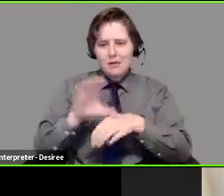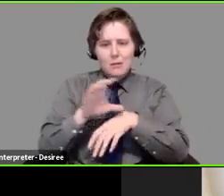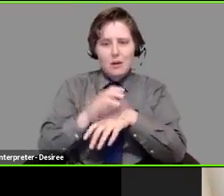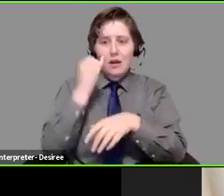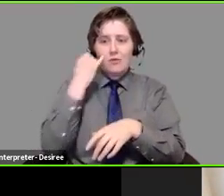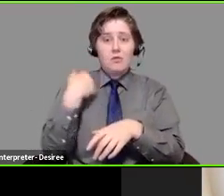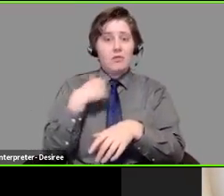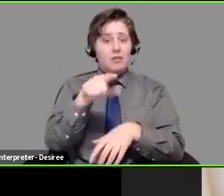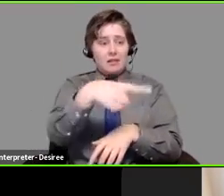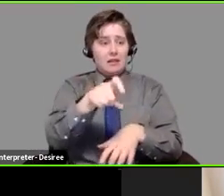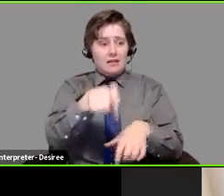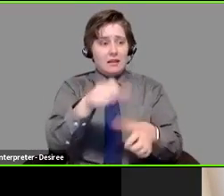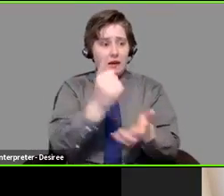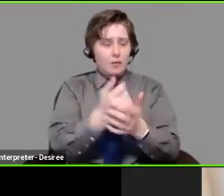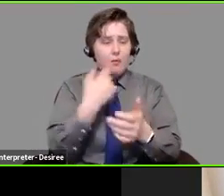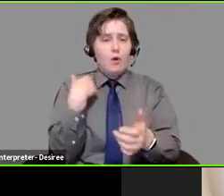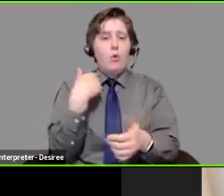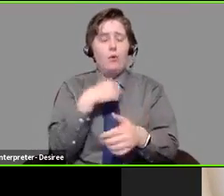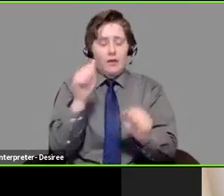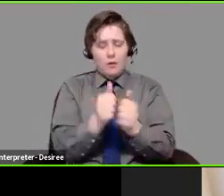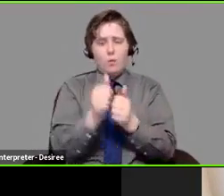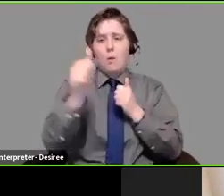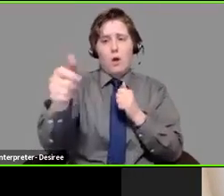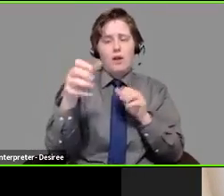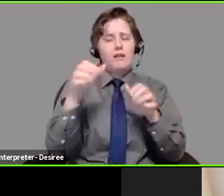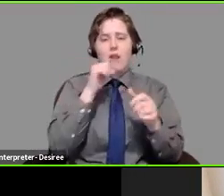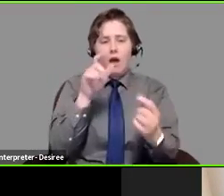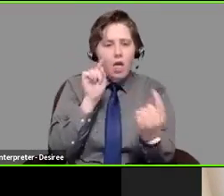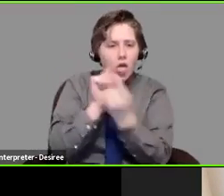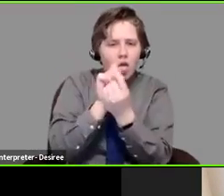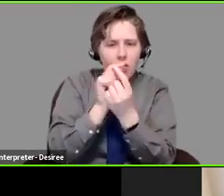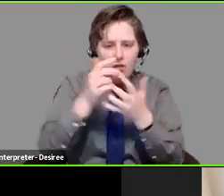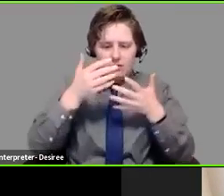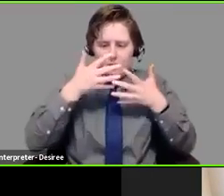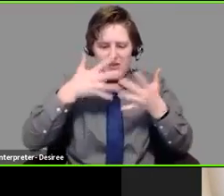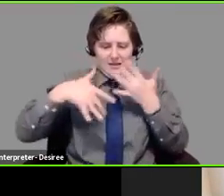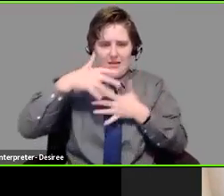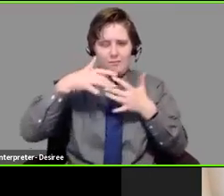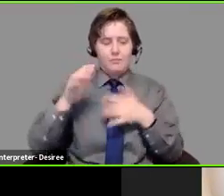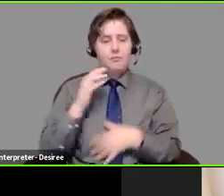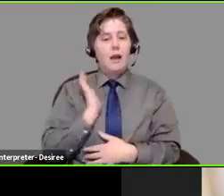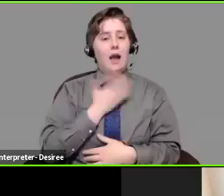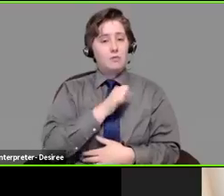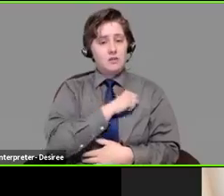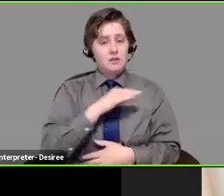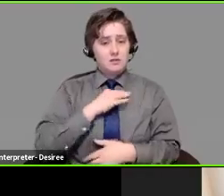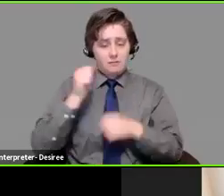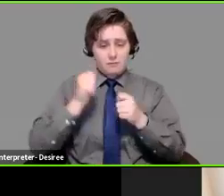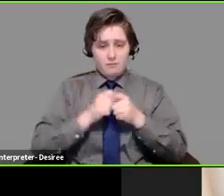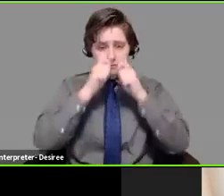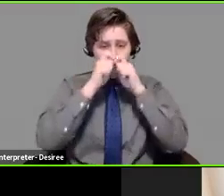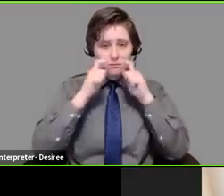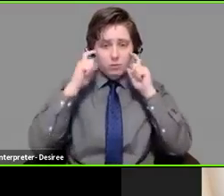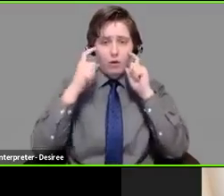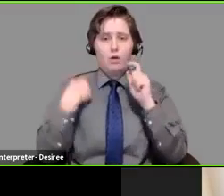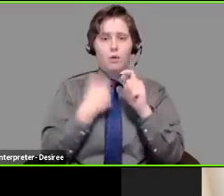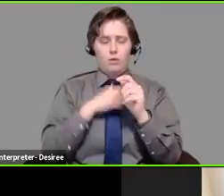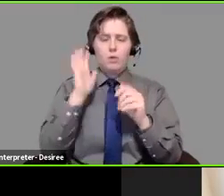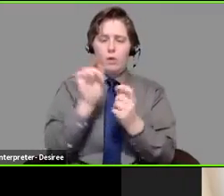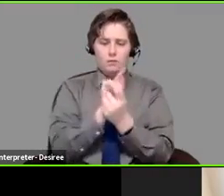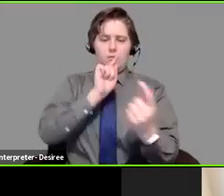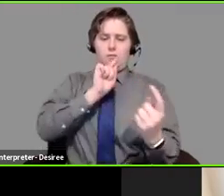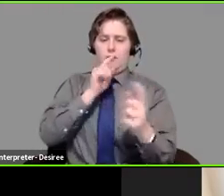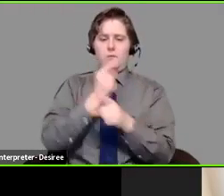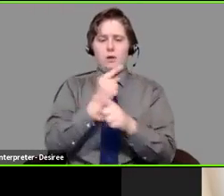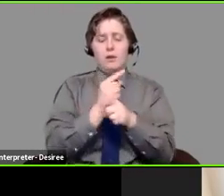afar and not have to be in their breathing space. Our staff is wearing masks, and we will keep our distance accordingly.